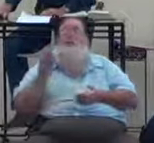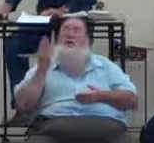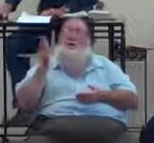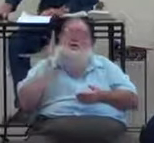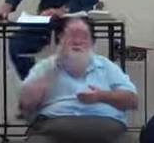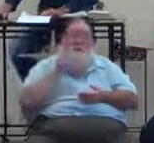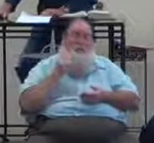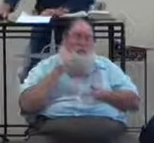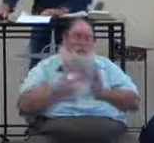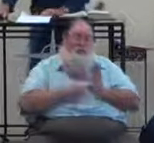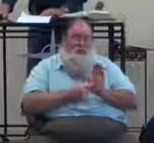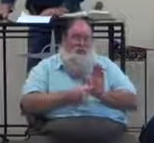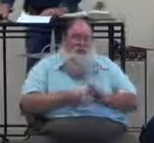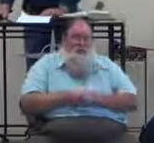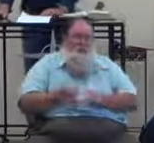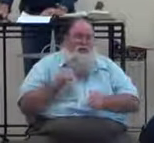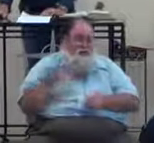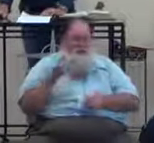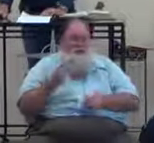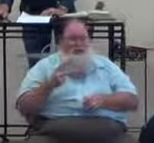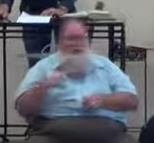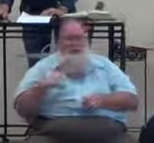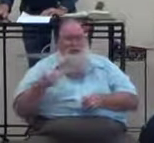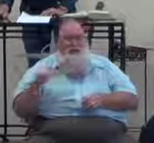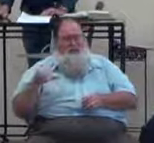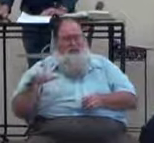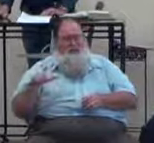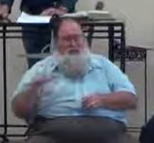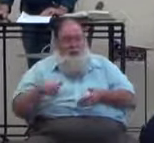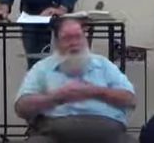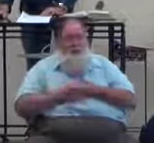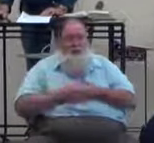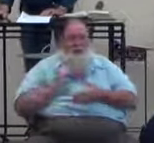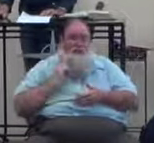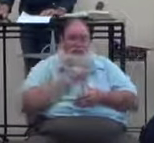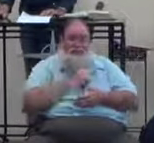We see Philip, a new deacon, goes as well to Samaria.